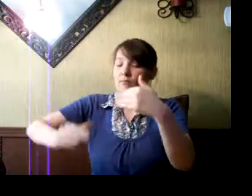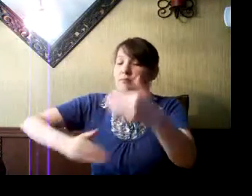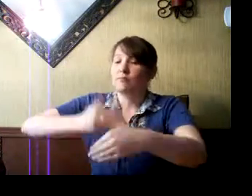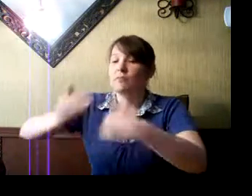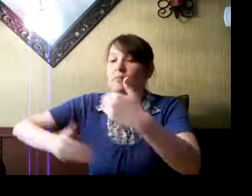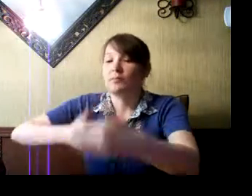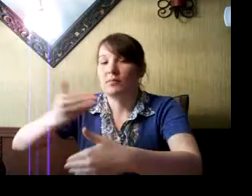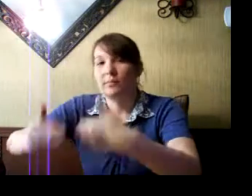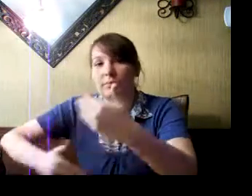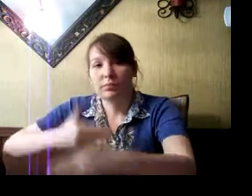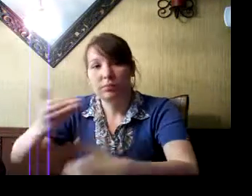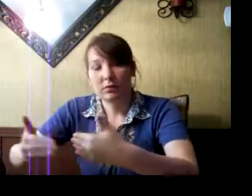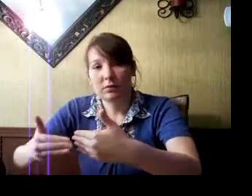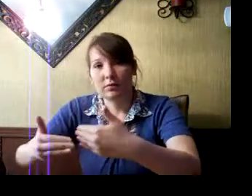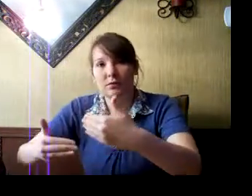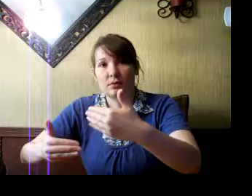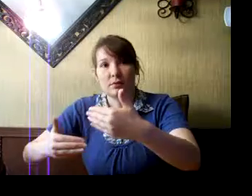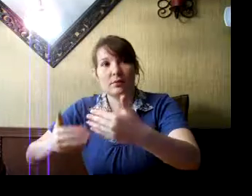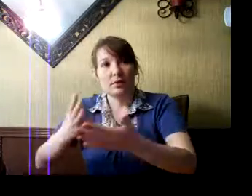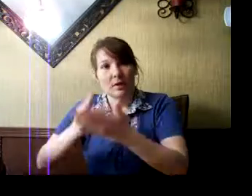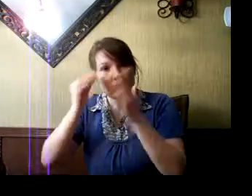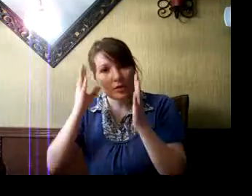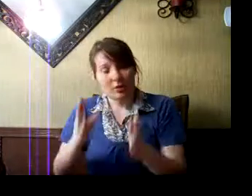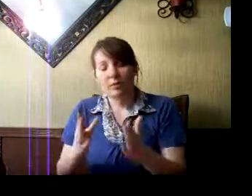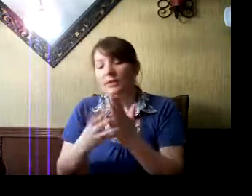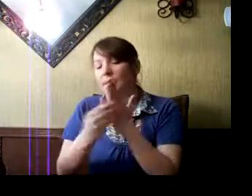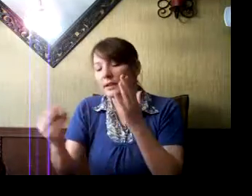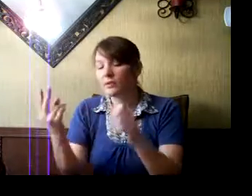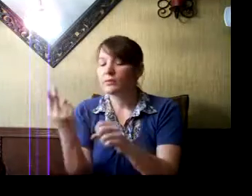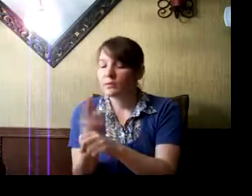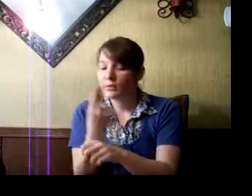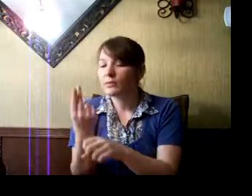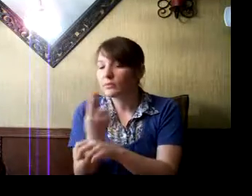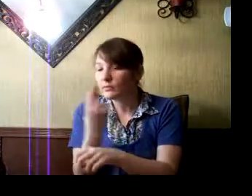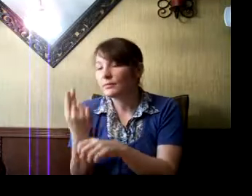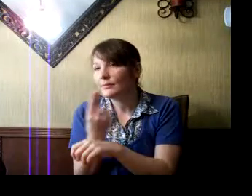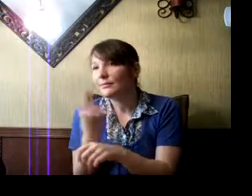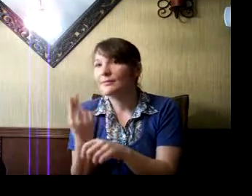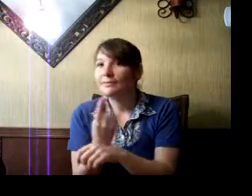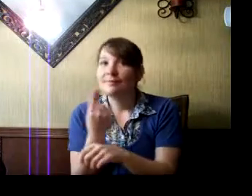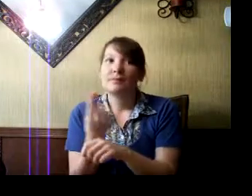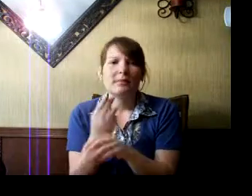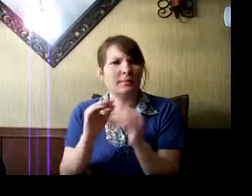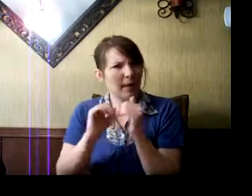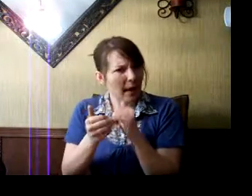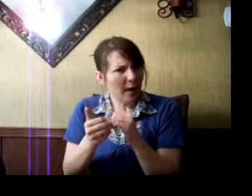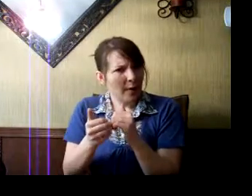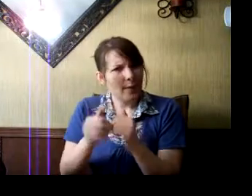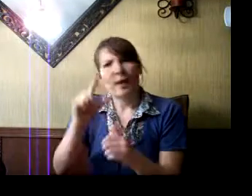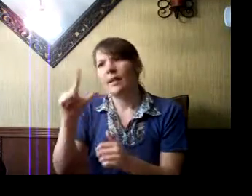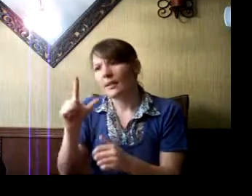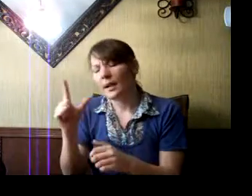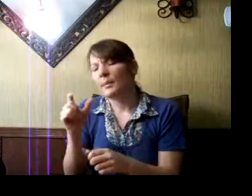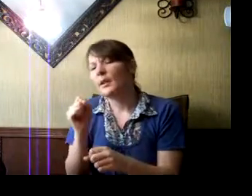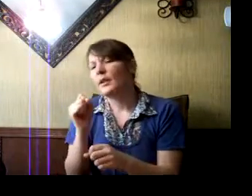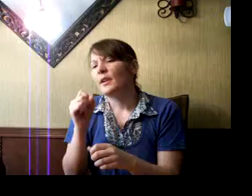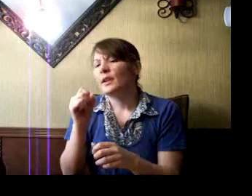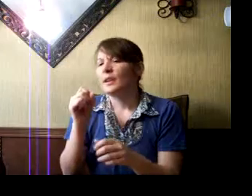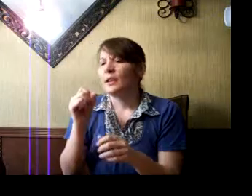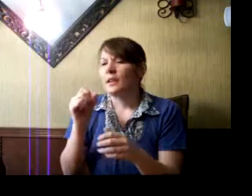semester, the kids would use those skills as they did library work, as they use their textbook.